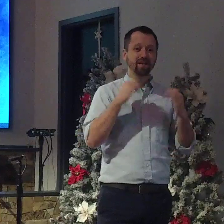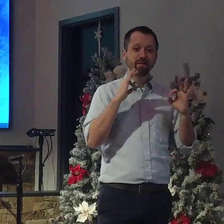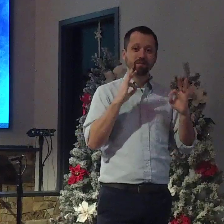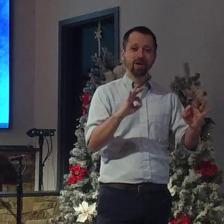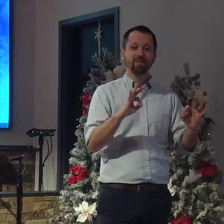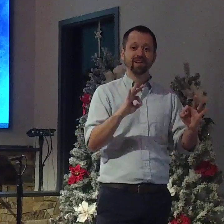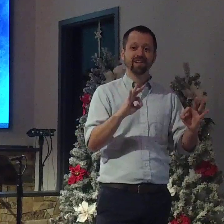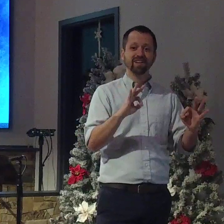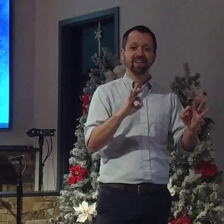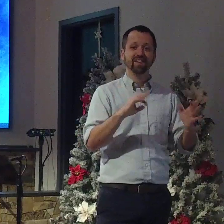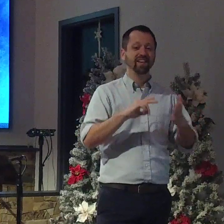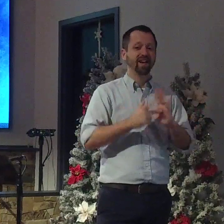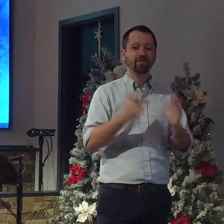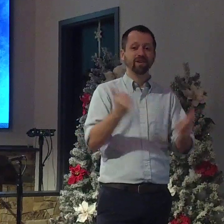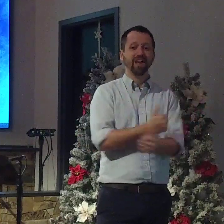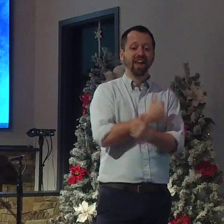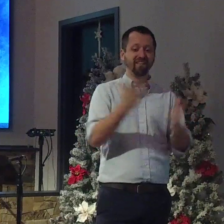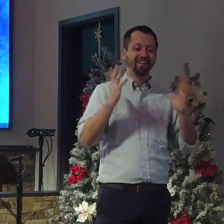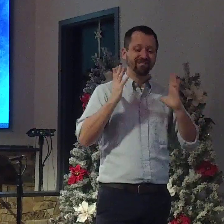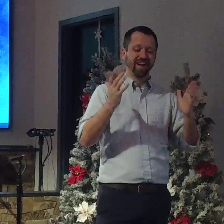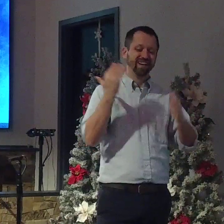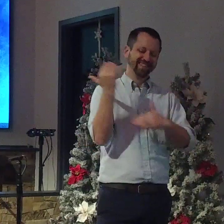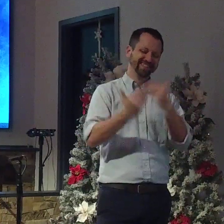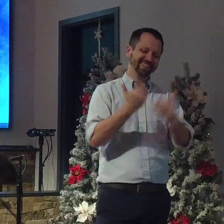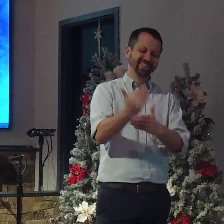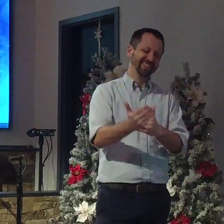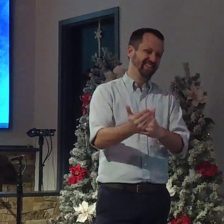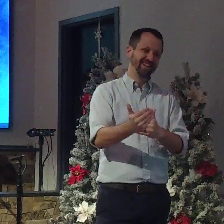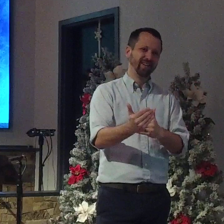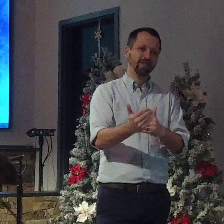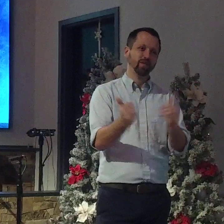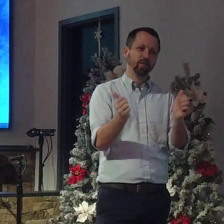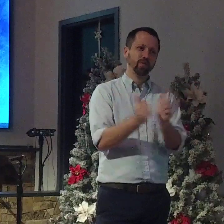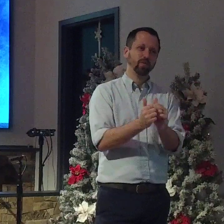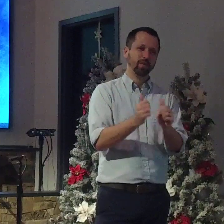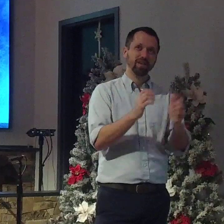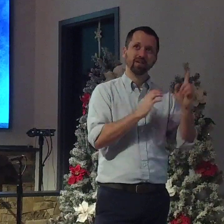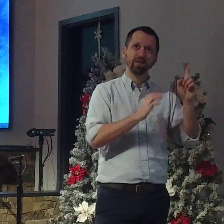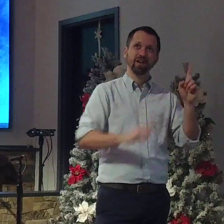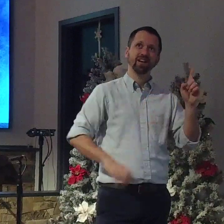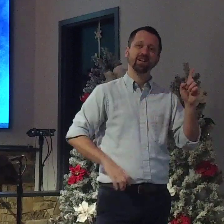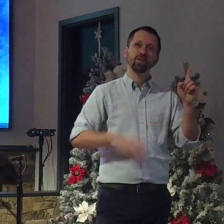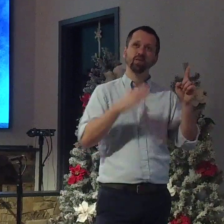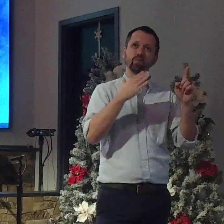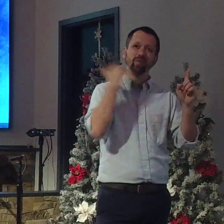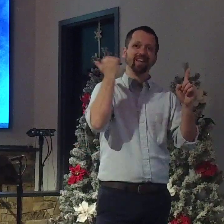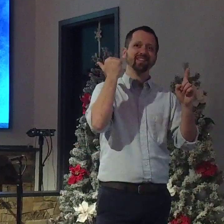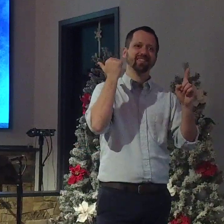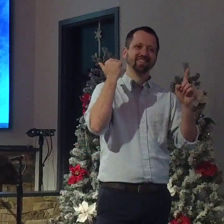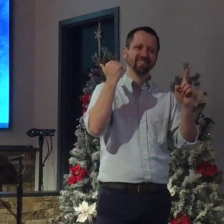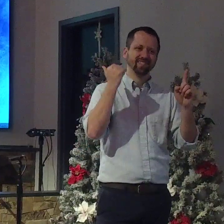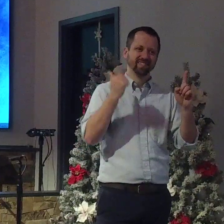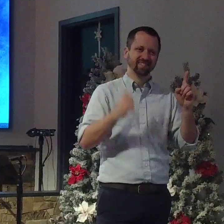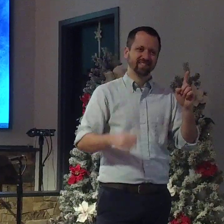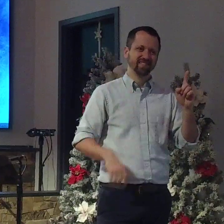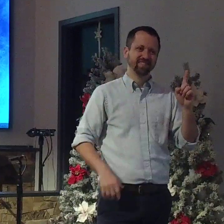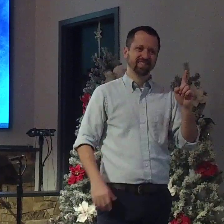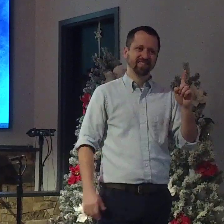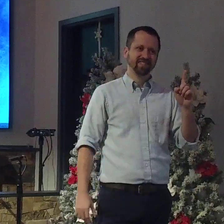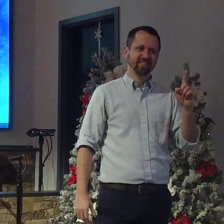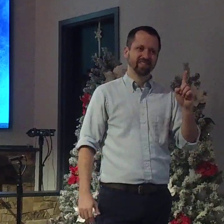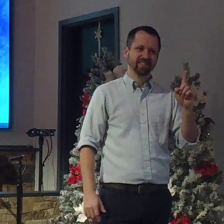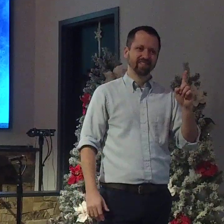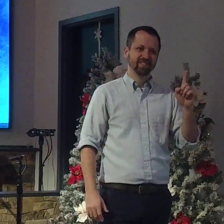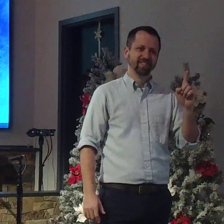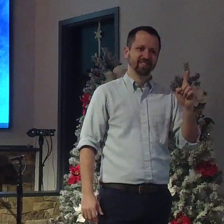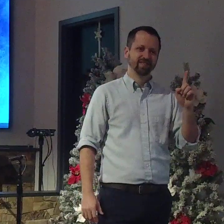something much greater. He gave them someone to be the Savior of the world. And to us today, he gives us